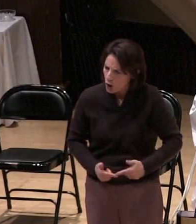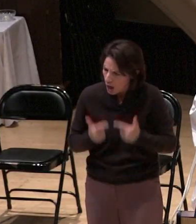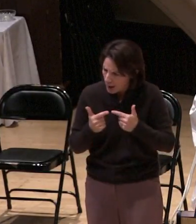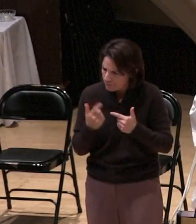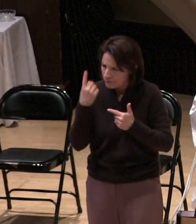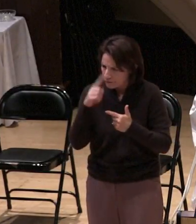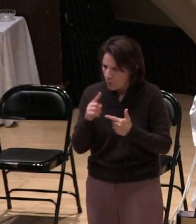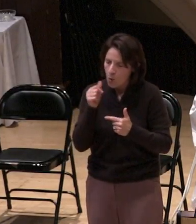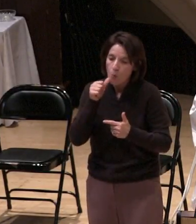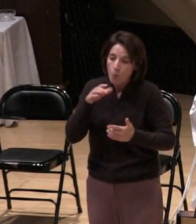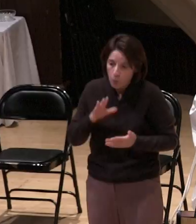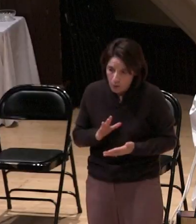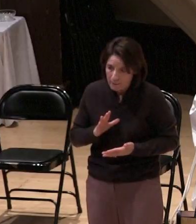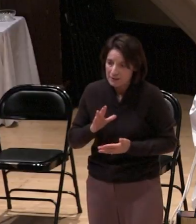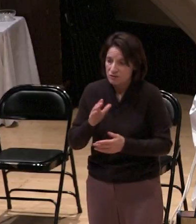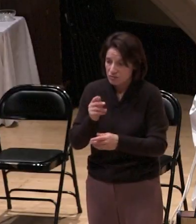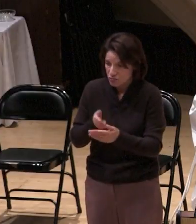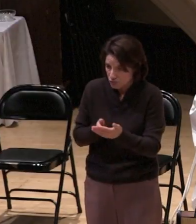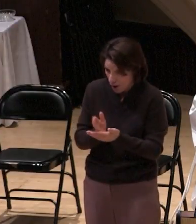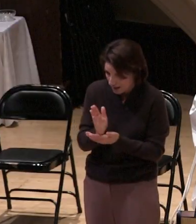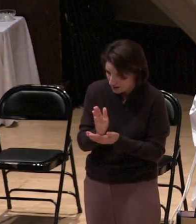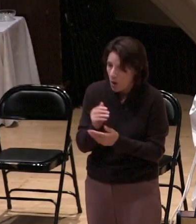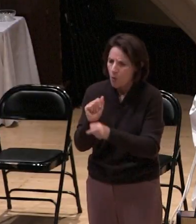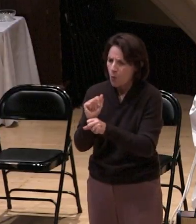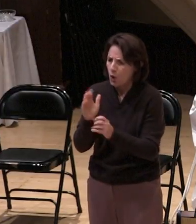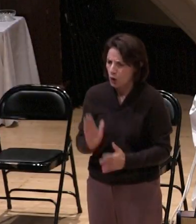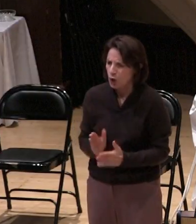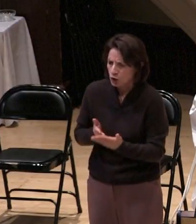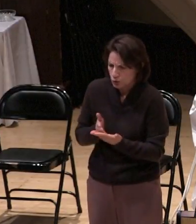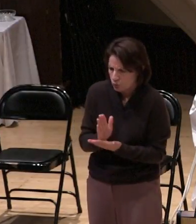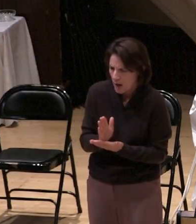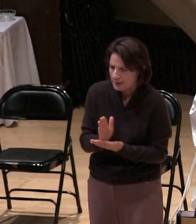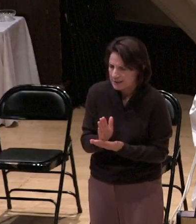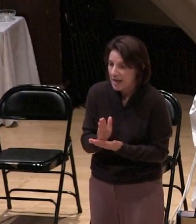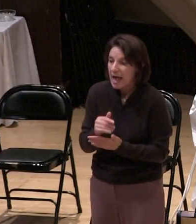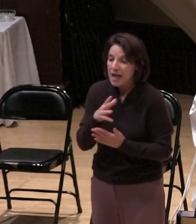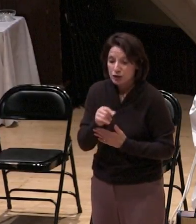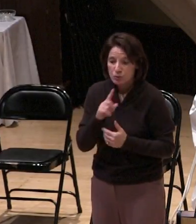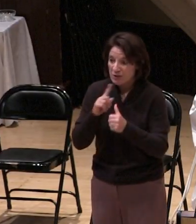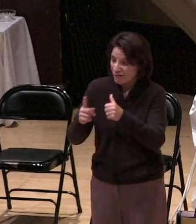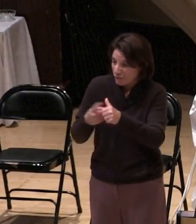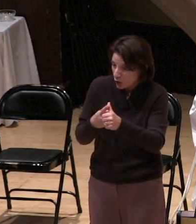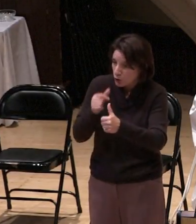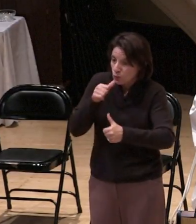rights. She later became the first woman in a cabinet post under